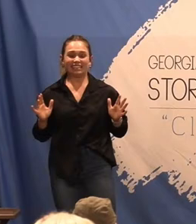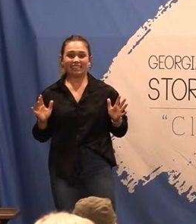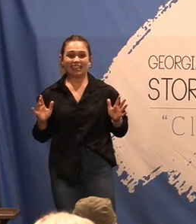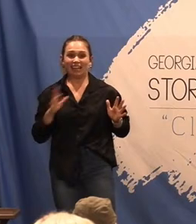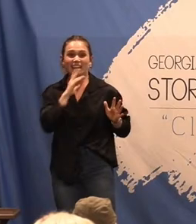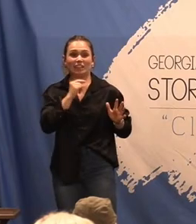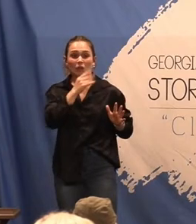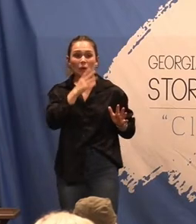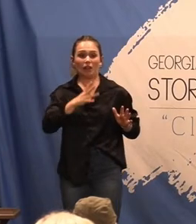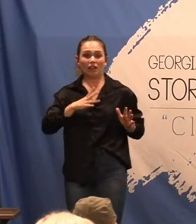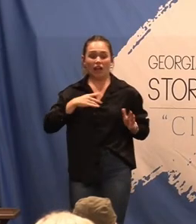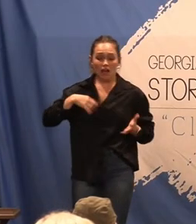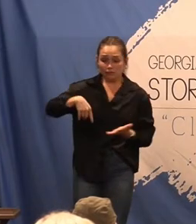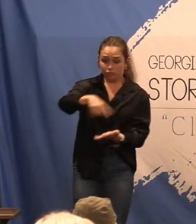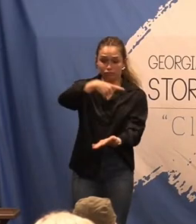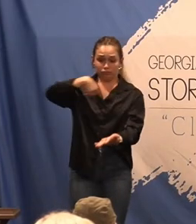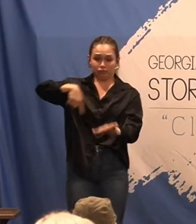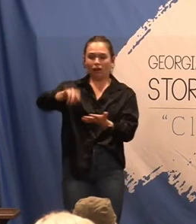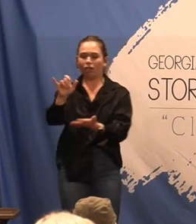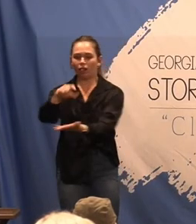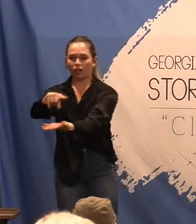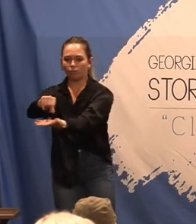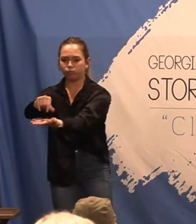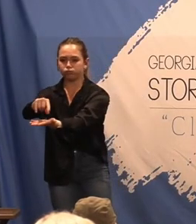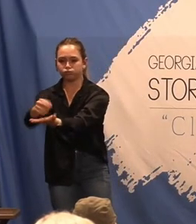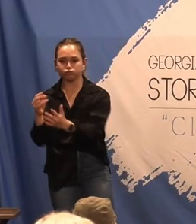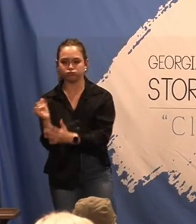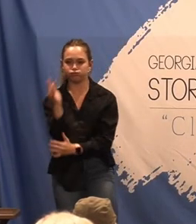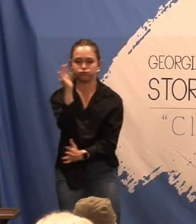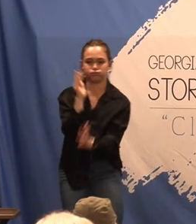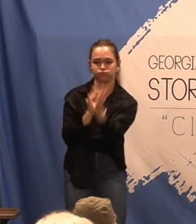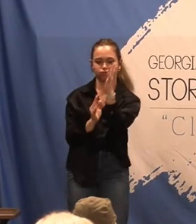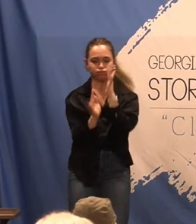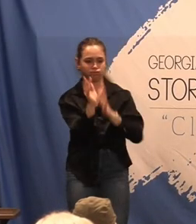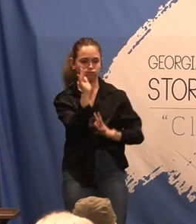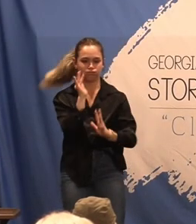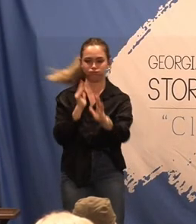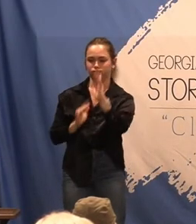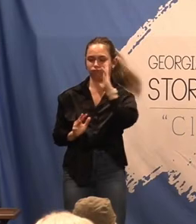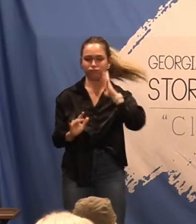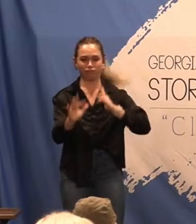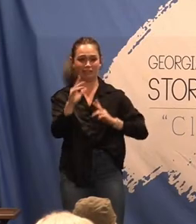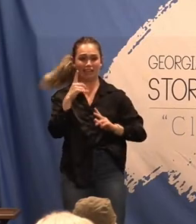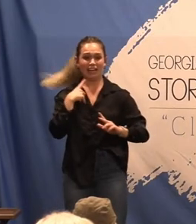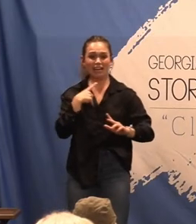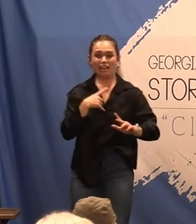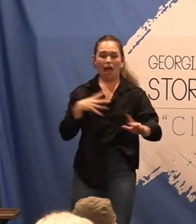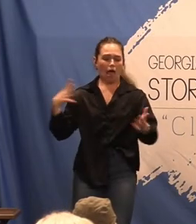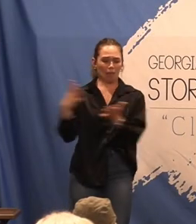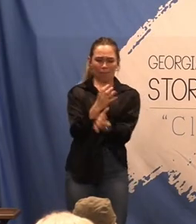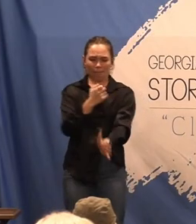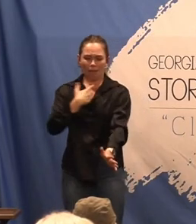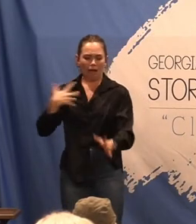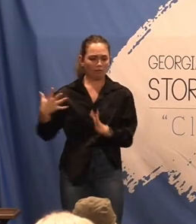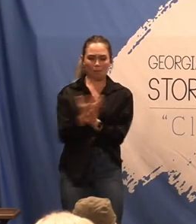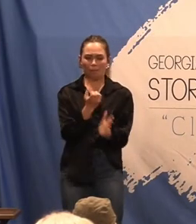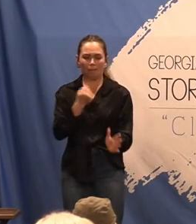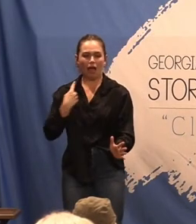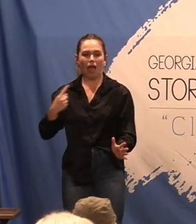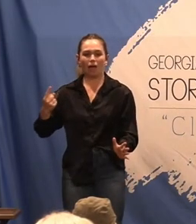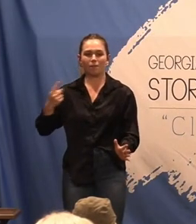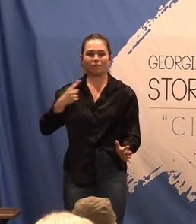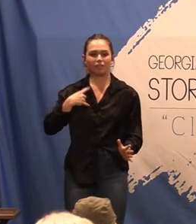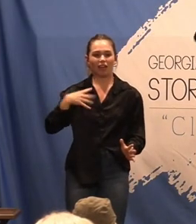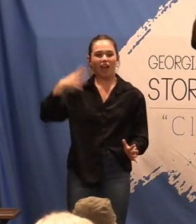And the old lady started to spin like a top, tiny flames jiggling out all over her body. You've beaten me, you've beaten me. She pulled